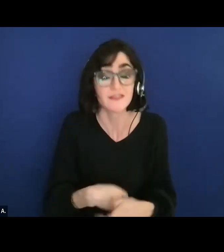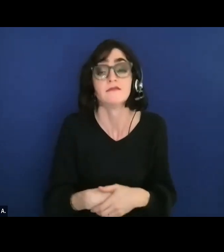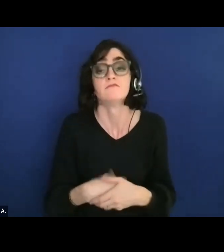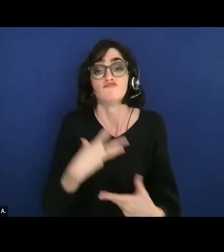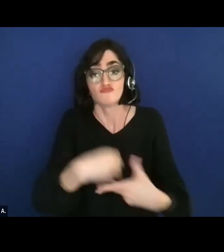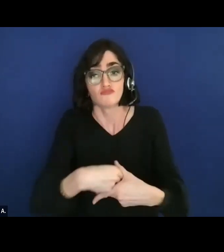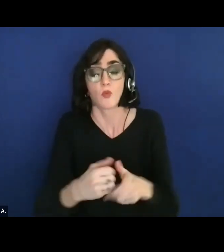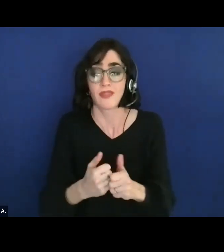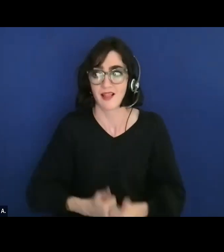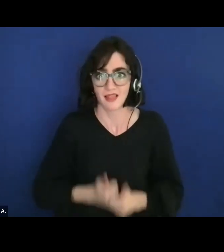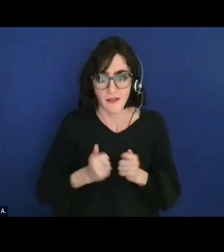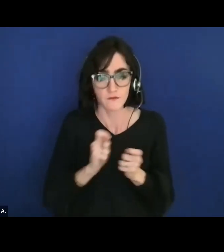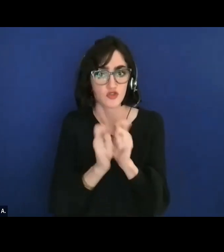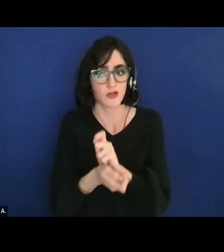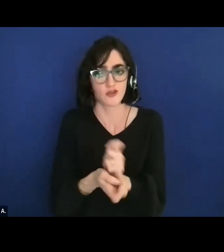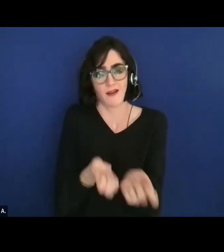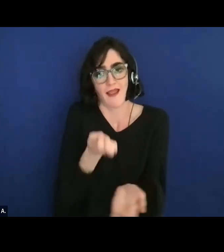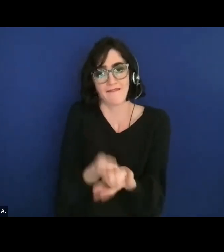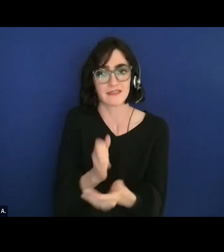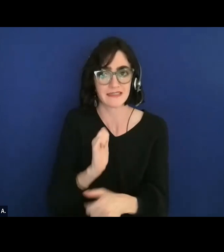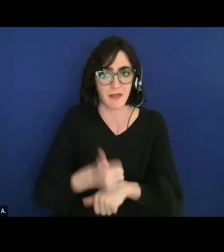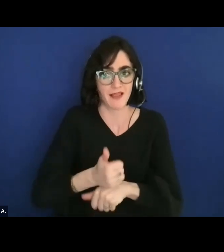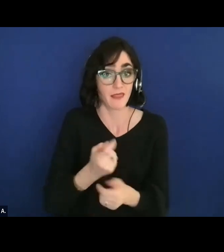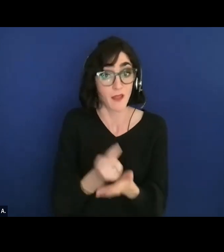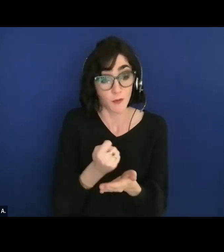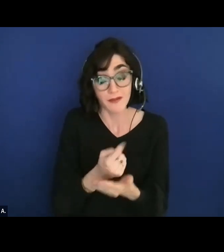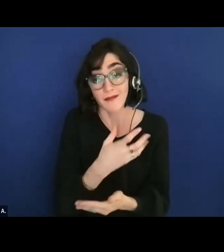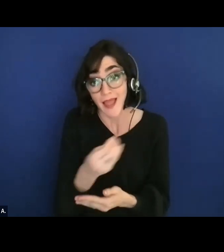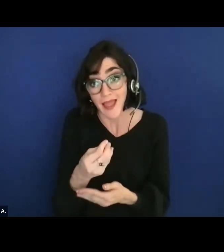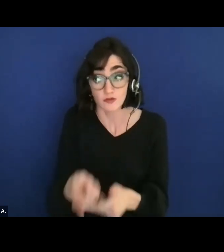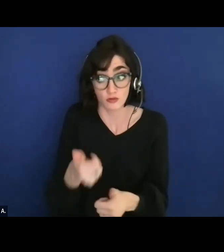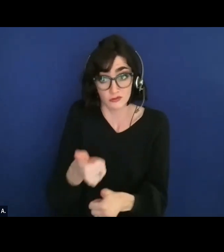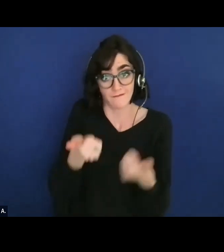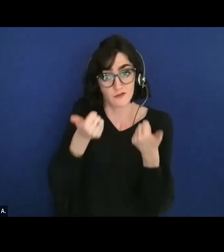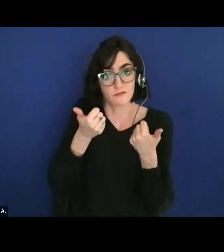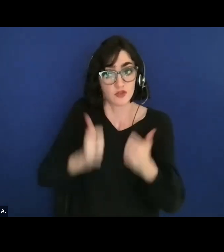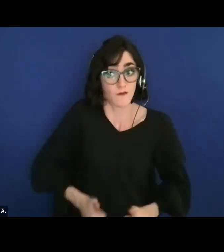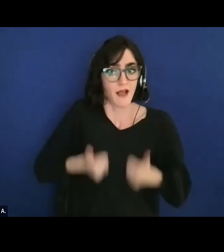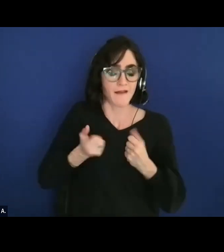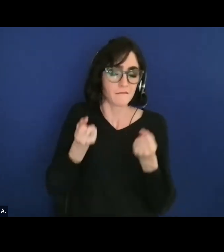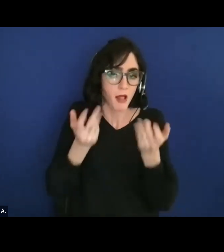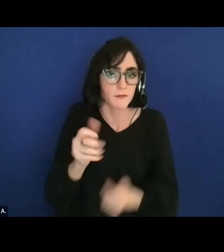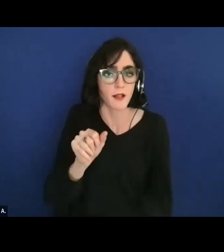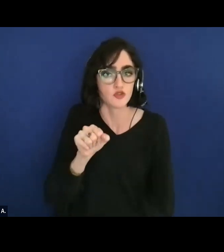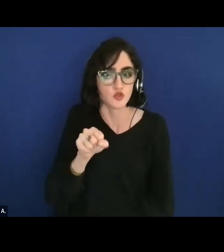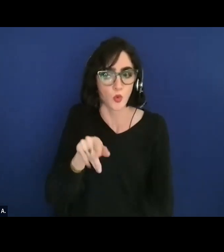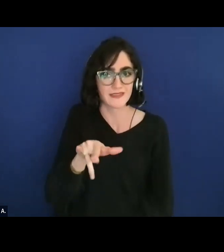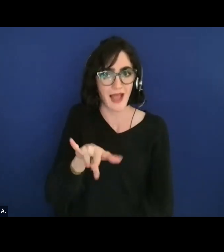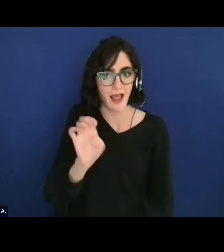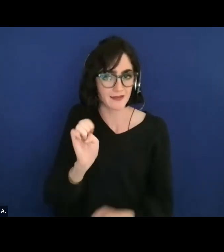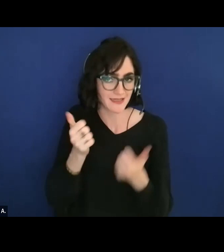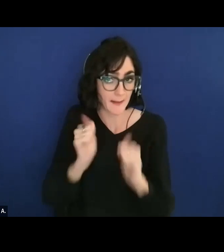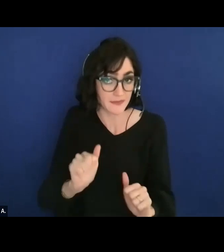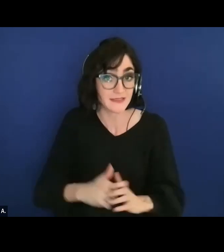life-changing evidence-based therapy and as a survivor of multiple suicide attempts. Earlier this